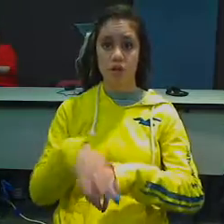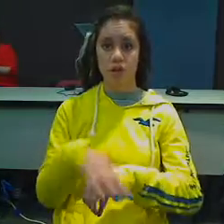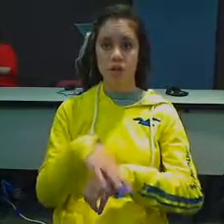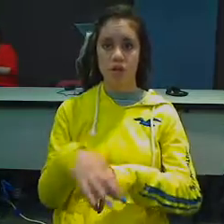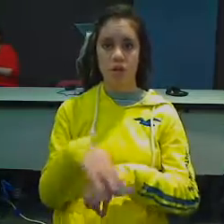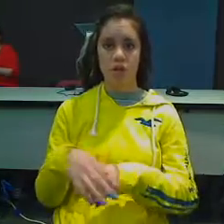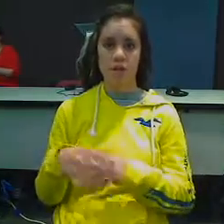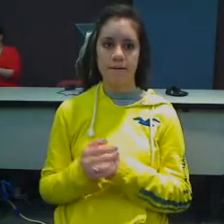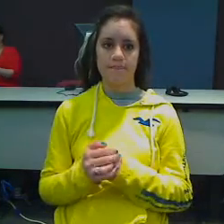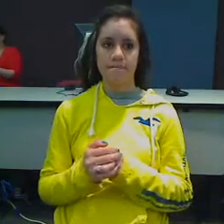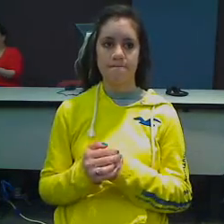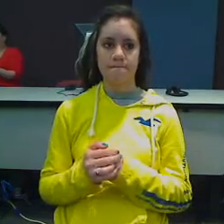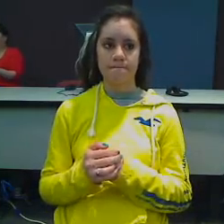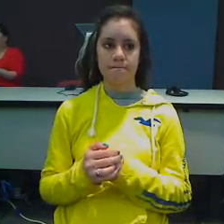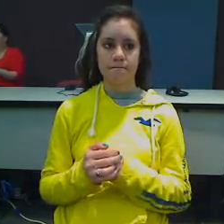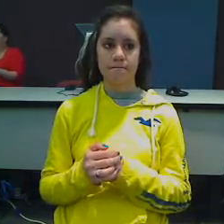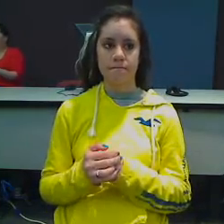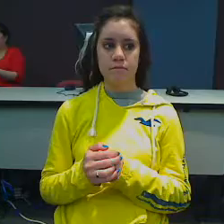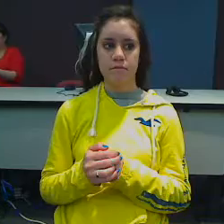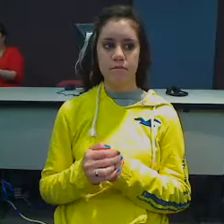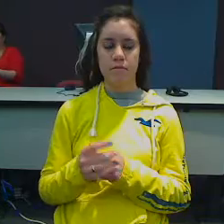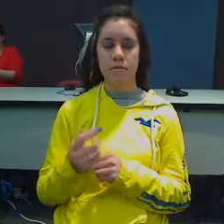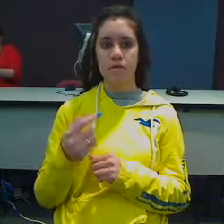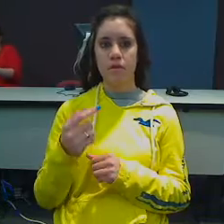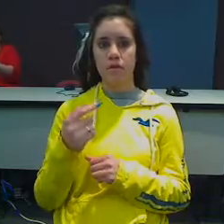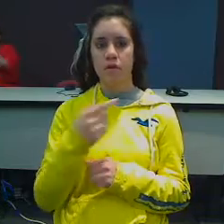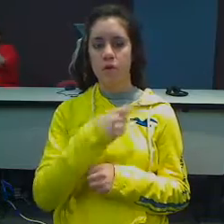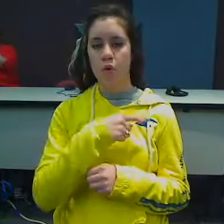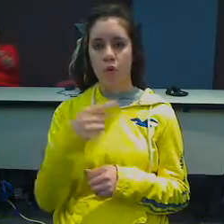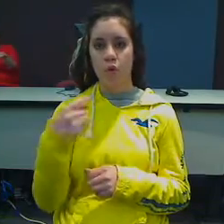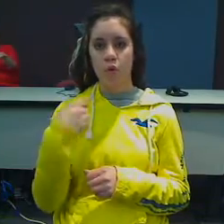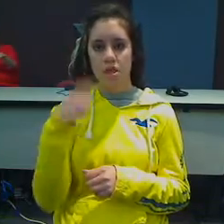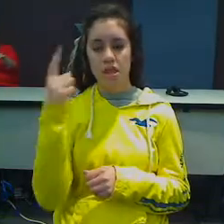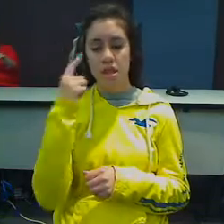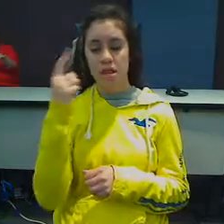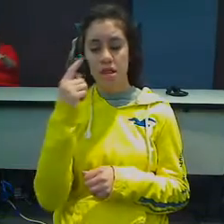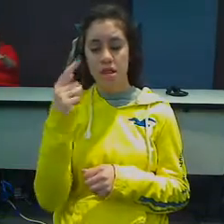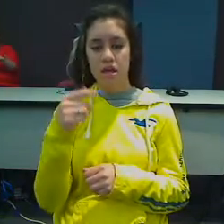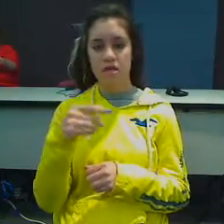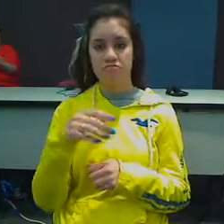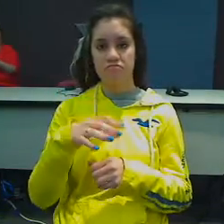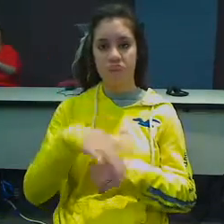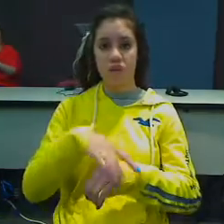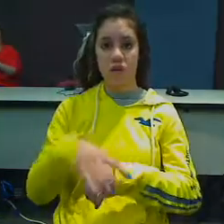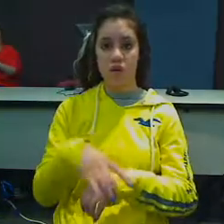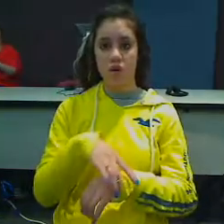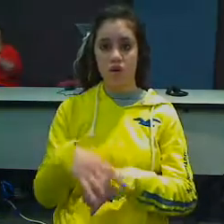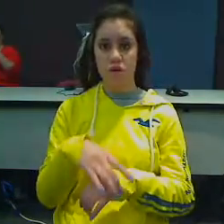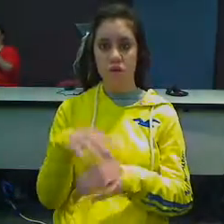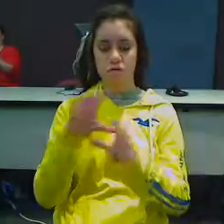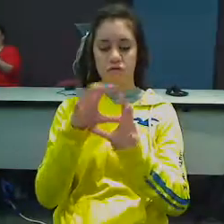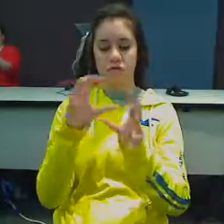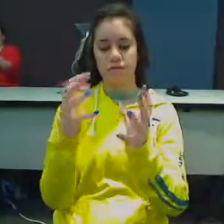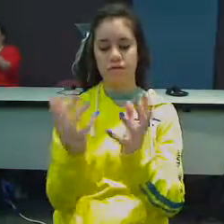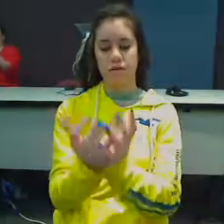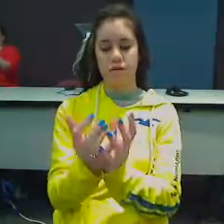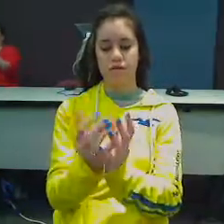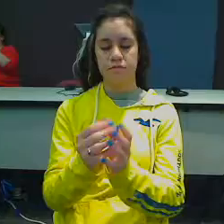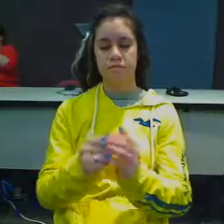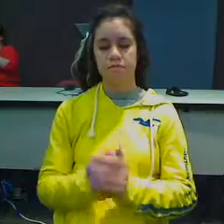surfaces. Mostly we think in terms of a flat plane. And of course, when we translate the surface of the Earth onto a map,